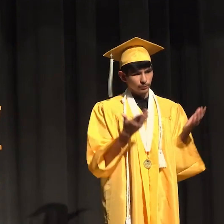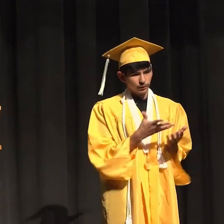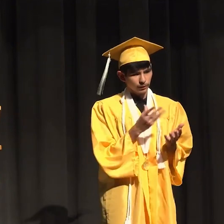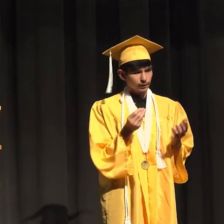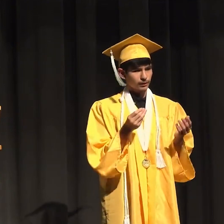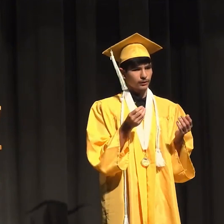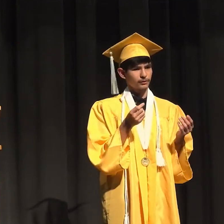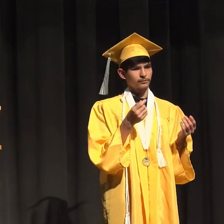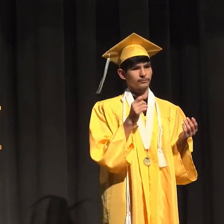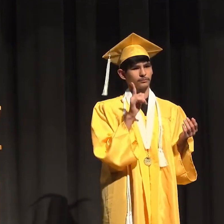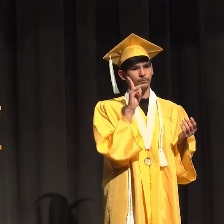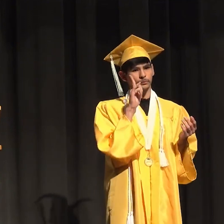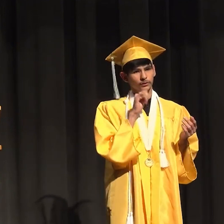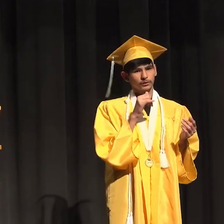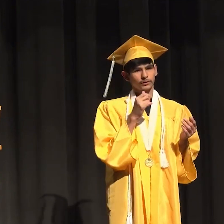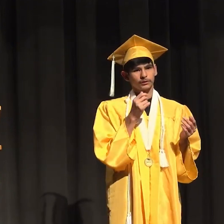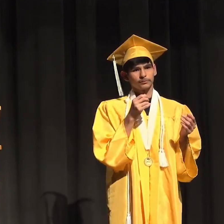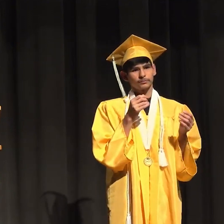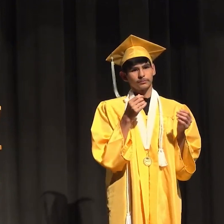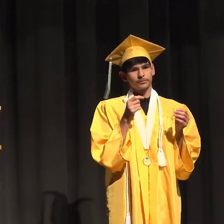everyone who has come here.